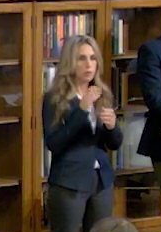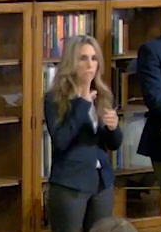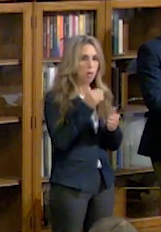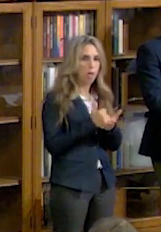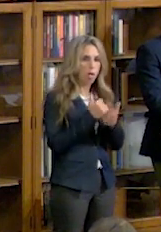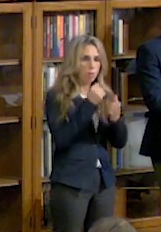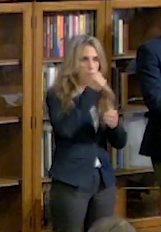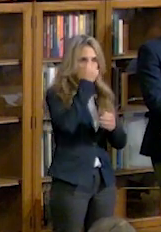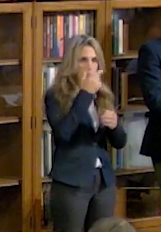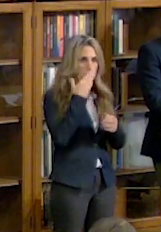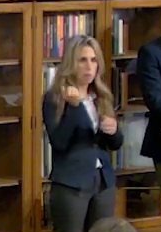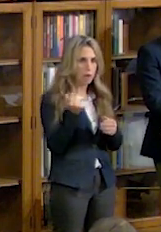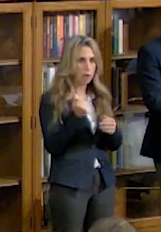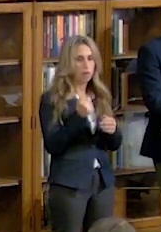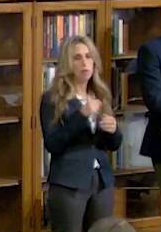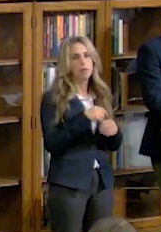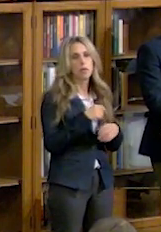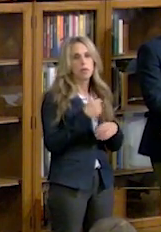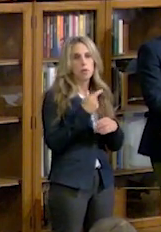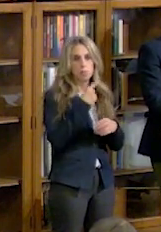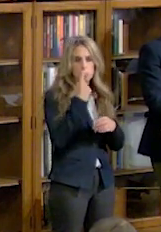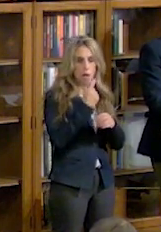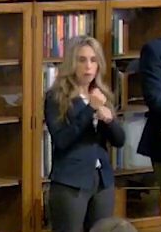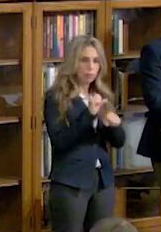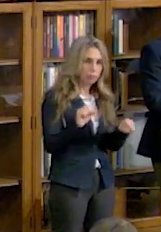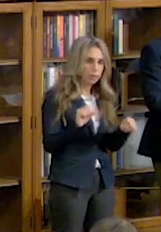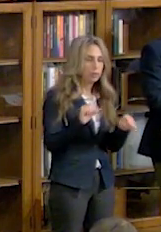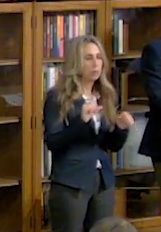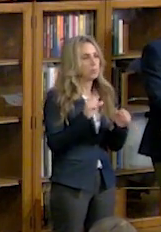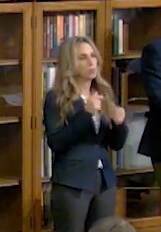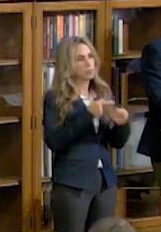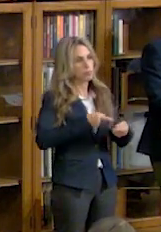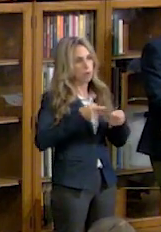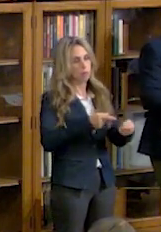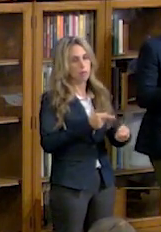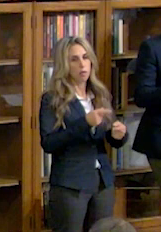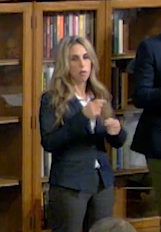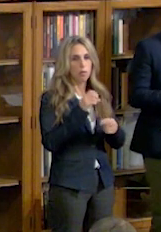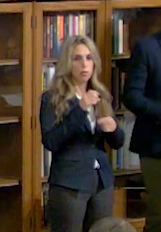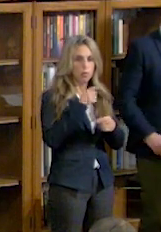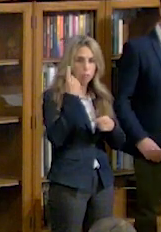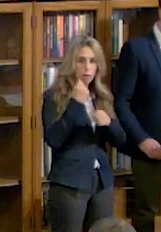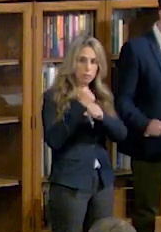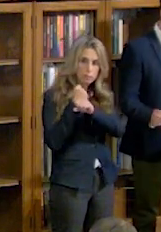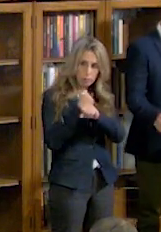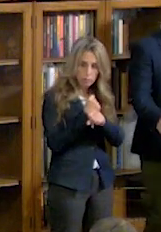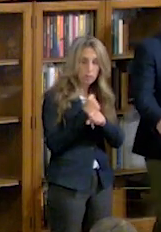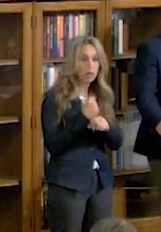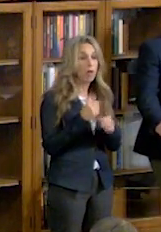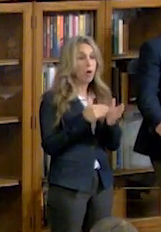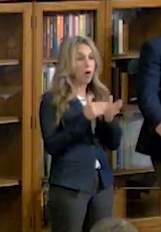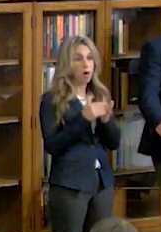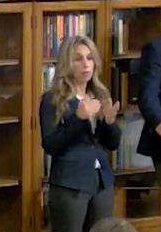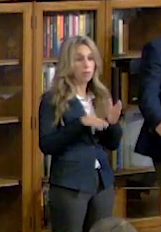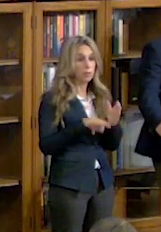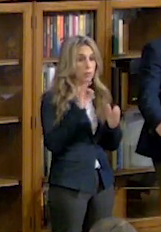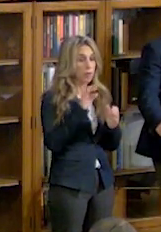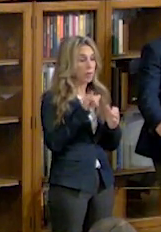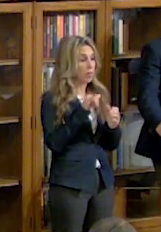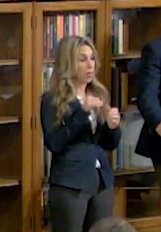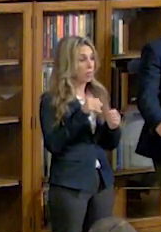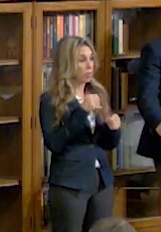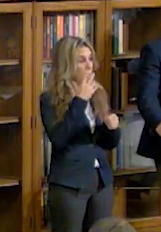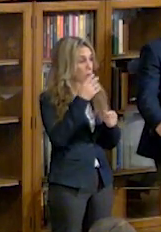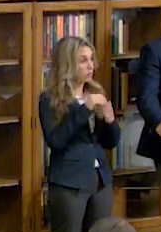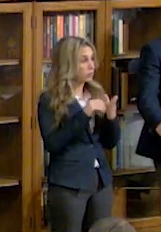of of slavery or black Freedom struggle or anything in between too often though we find that white British students are